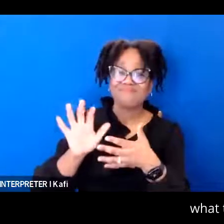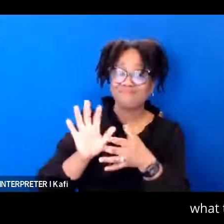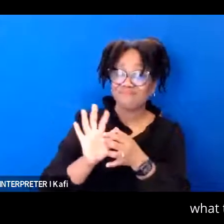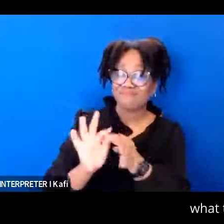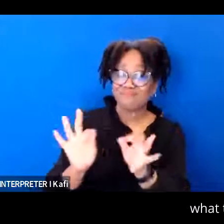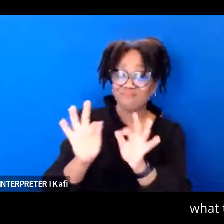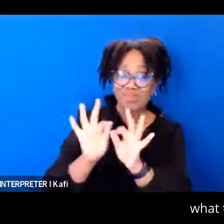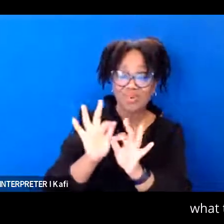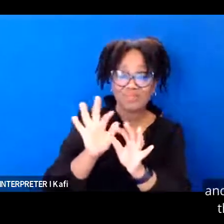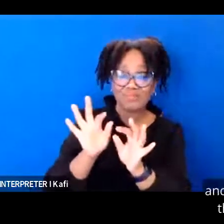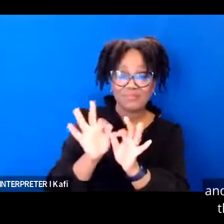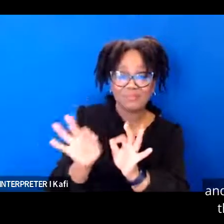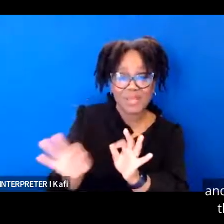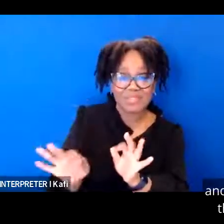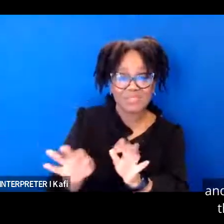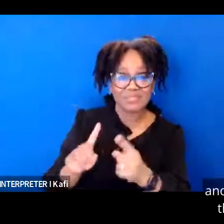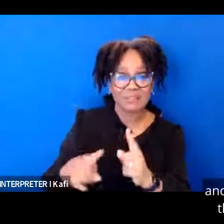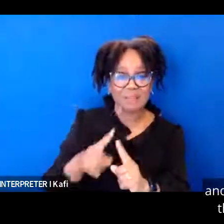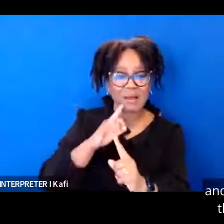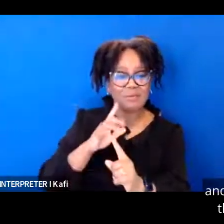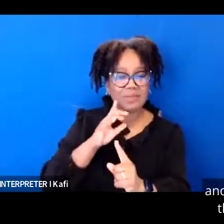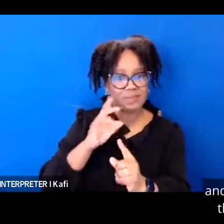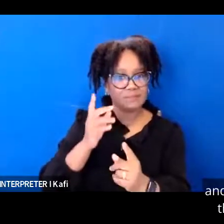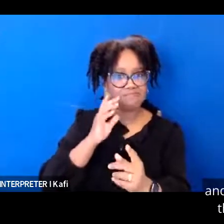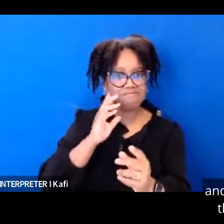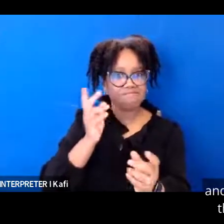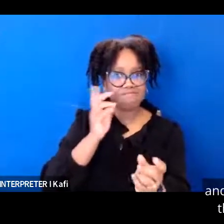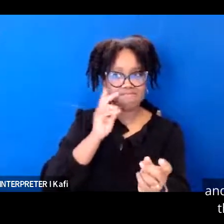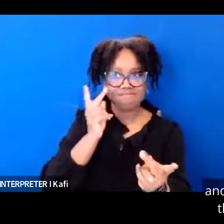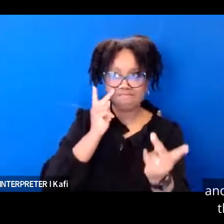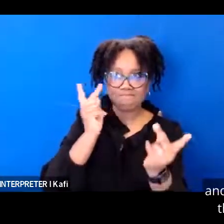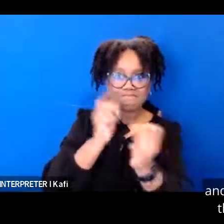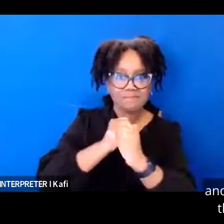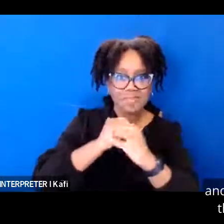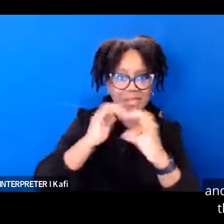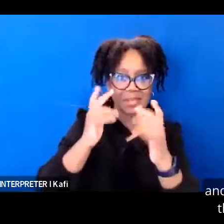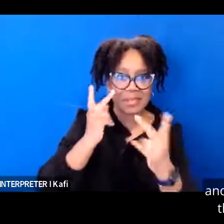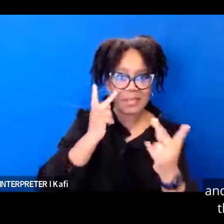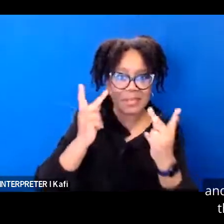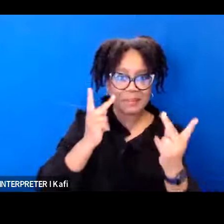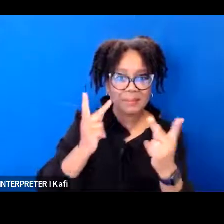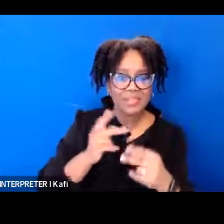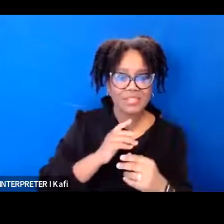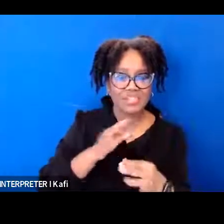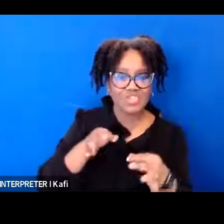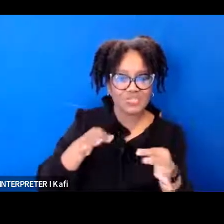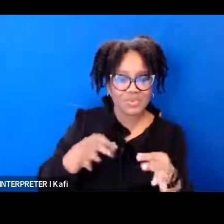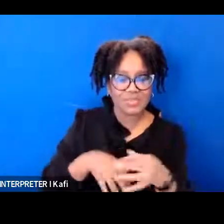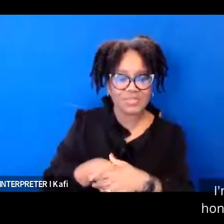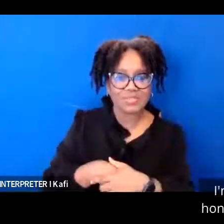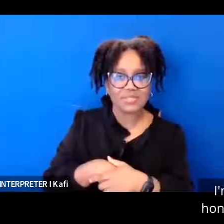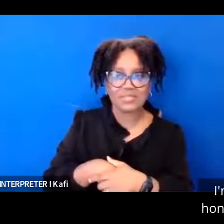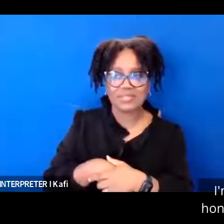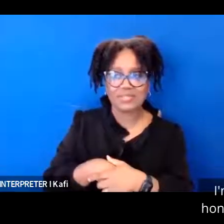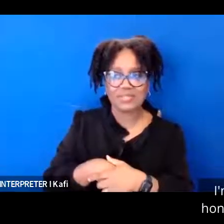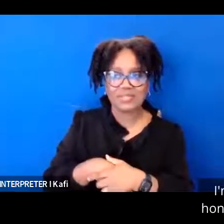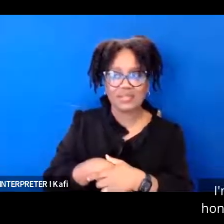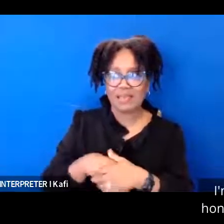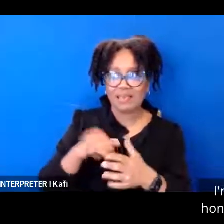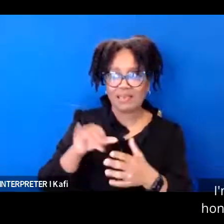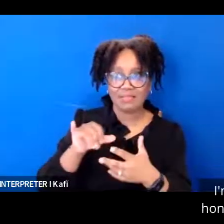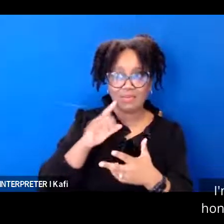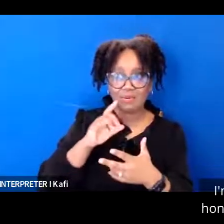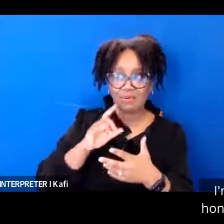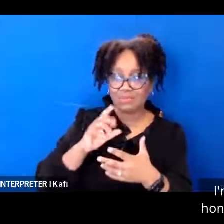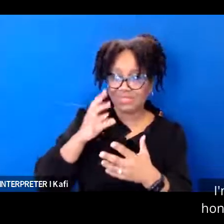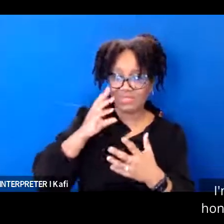the community and just your experiences and the cases you highlighted thank you so much i'm honestly